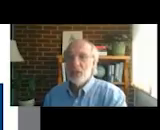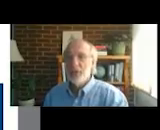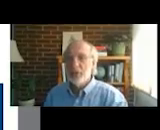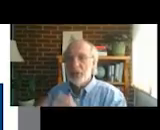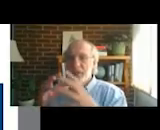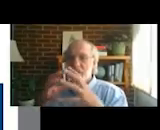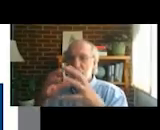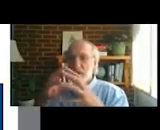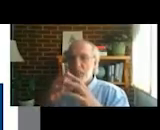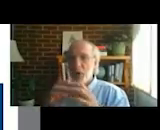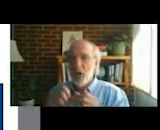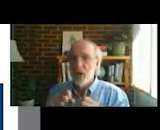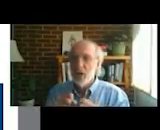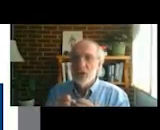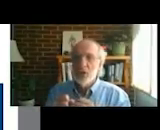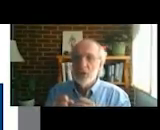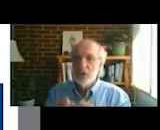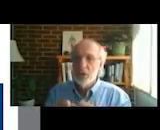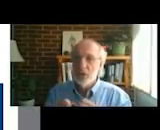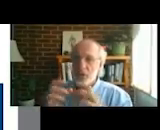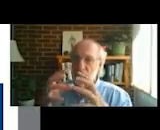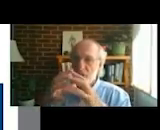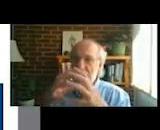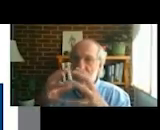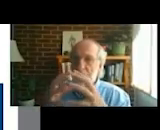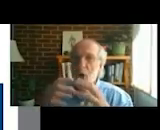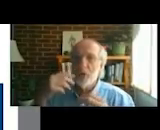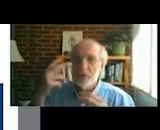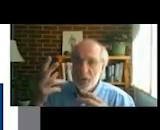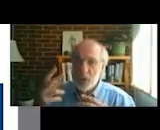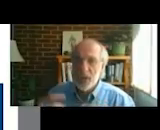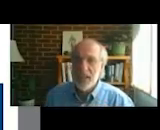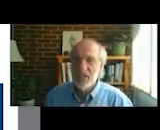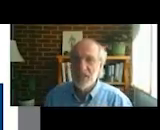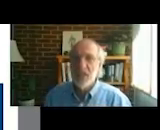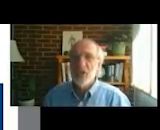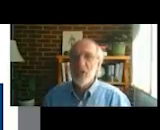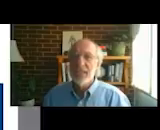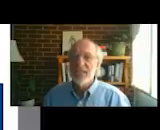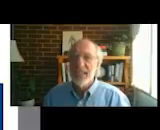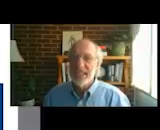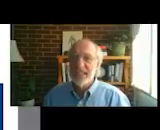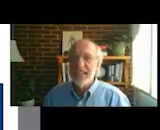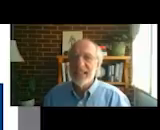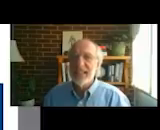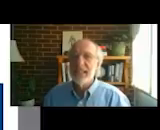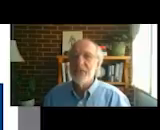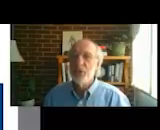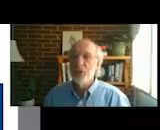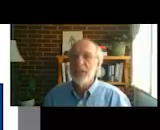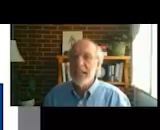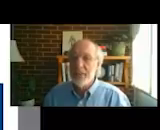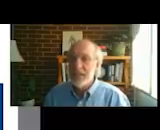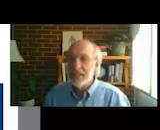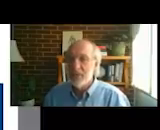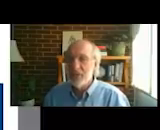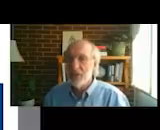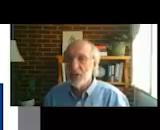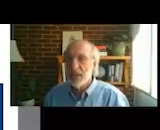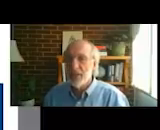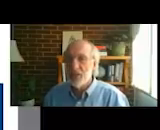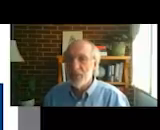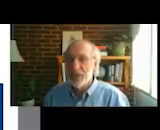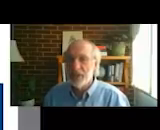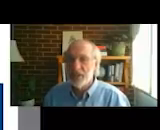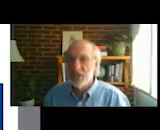it. So if you're giving the child a ball, you're saying ball, you're vocalizing. You're going to say it and sign it if you are naming something